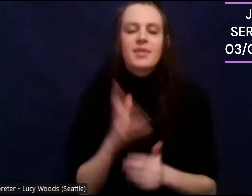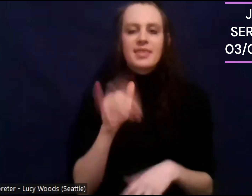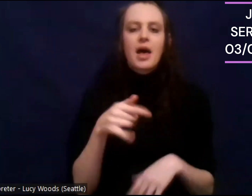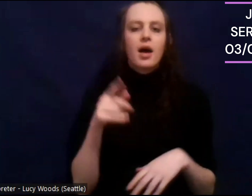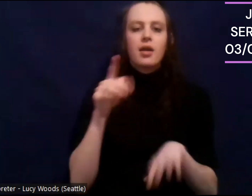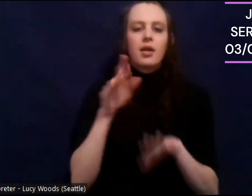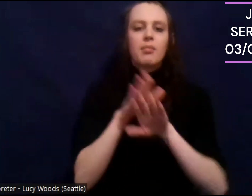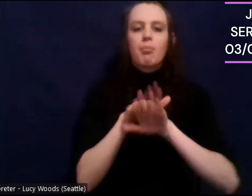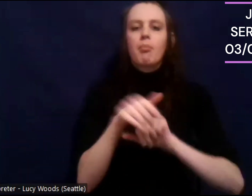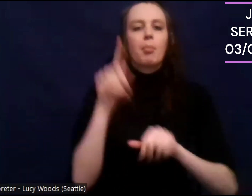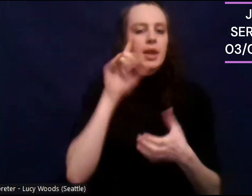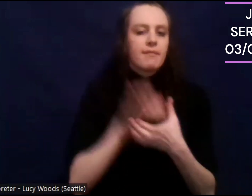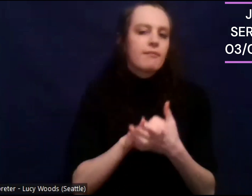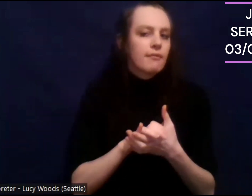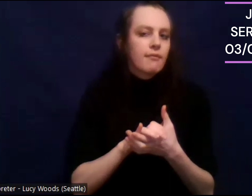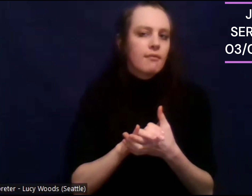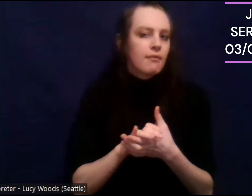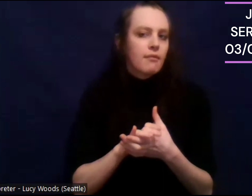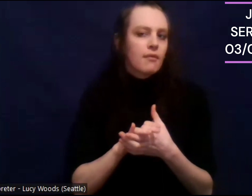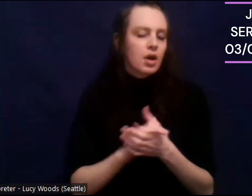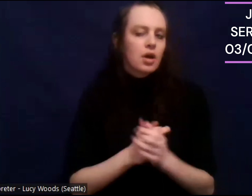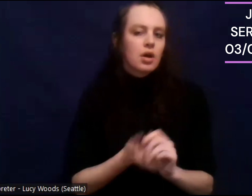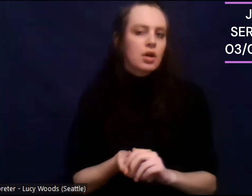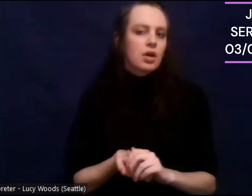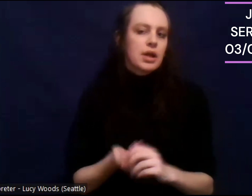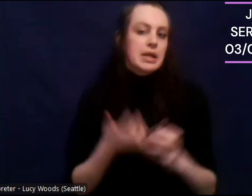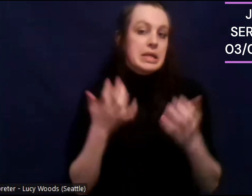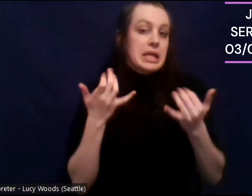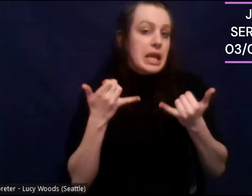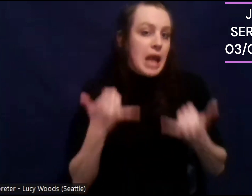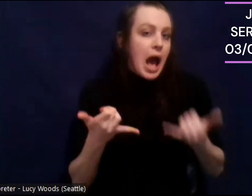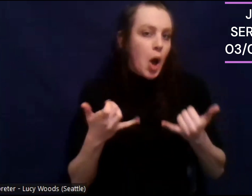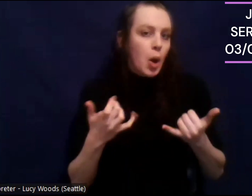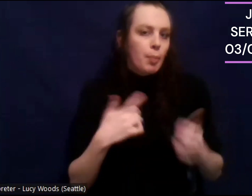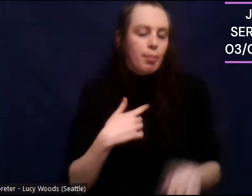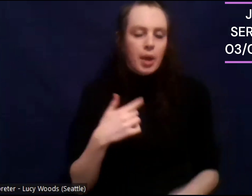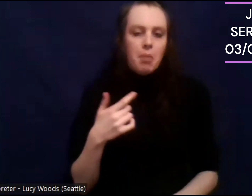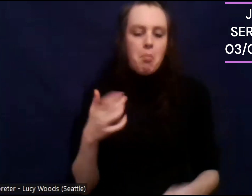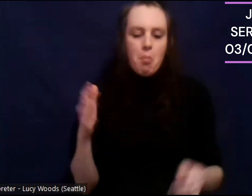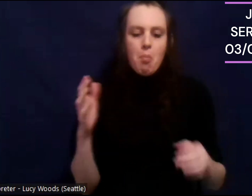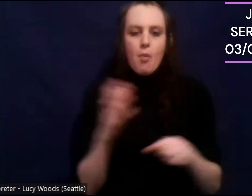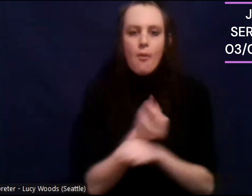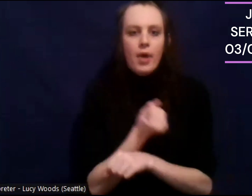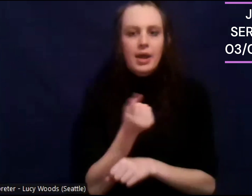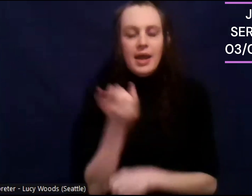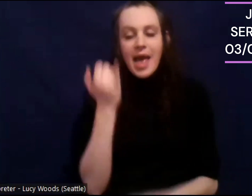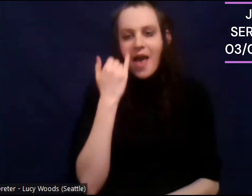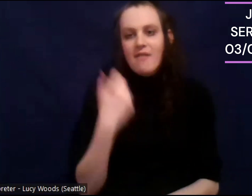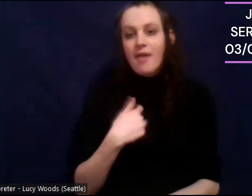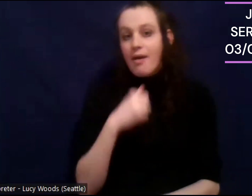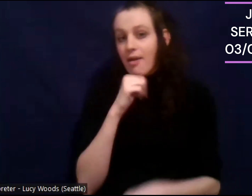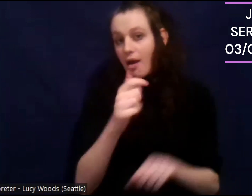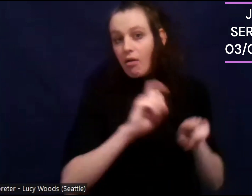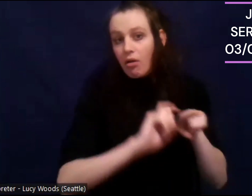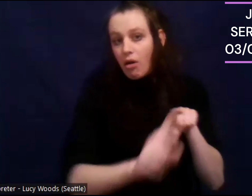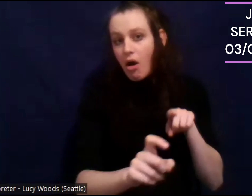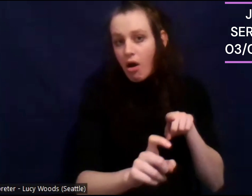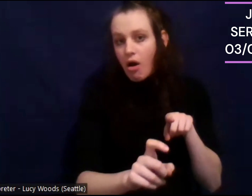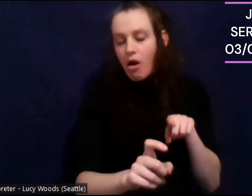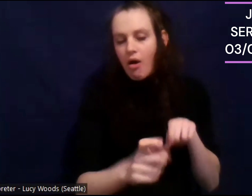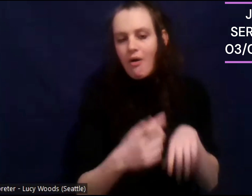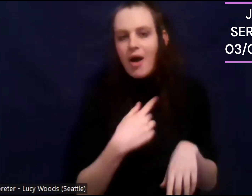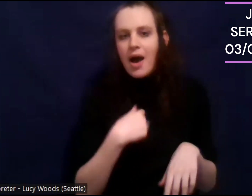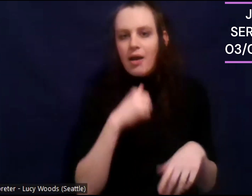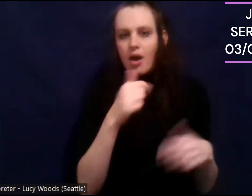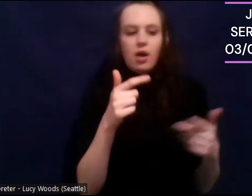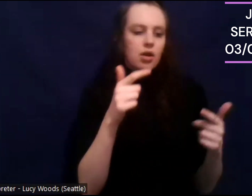thinking. It's that thinking that this time I'm going to beat the game. If I don't make that phone call when I'm drinking, I won't get that other stuff and it won't